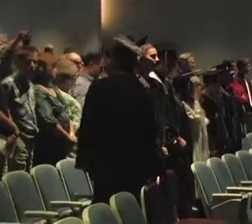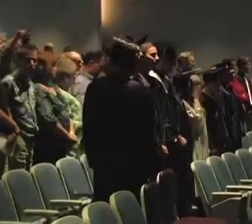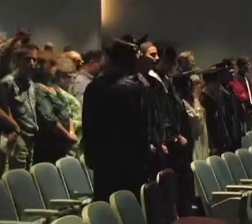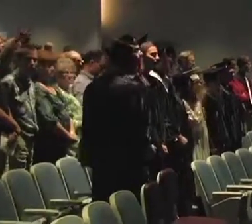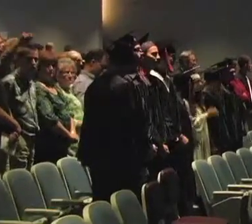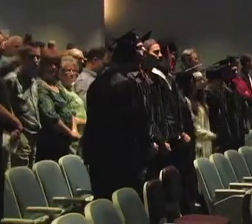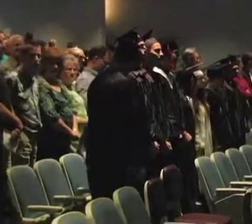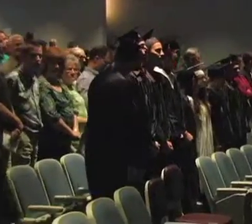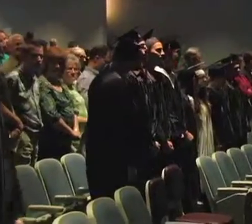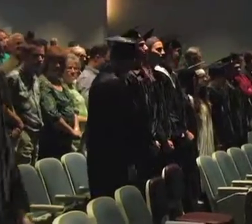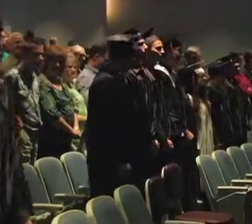Thank you.